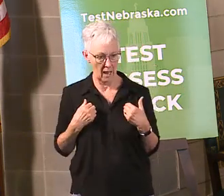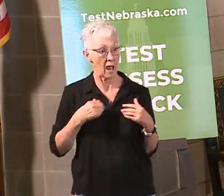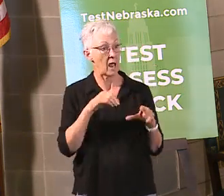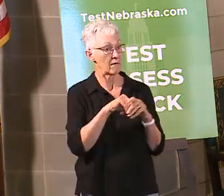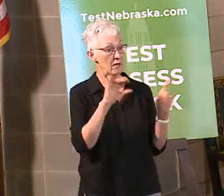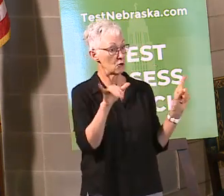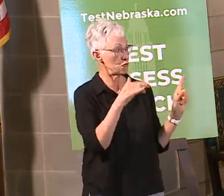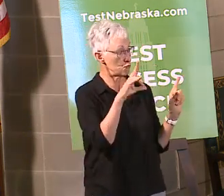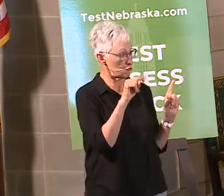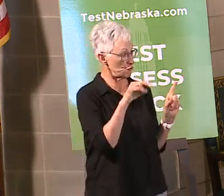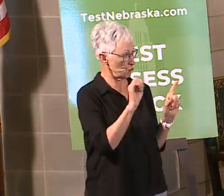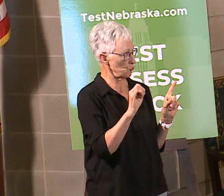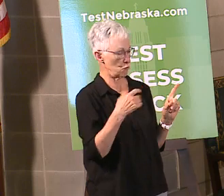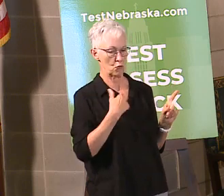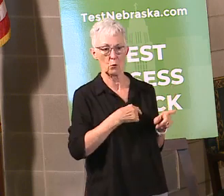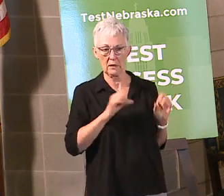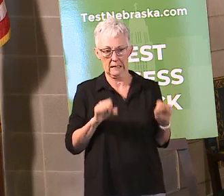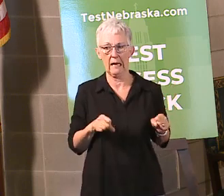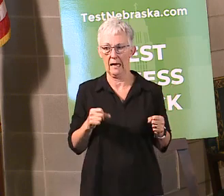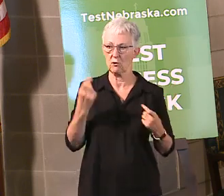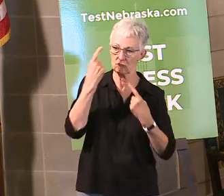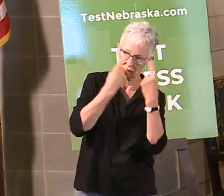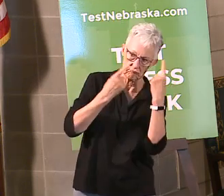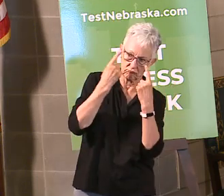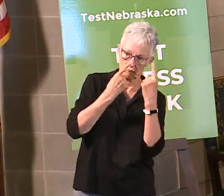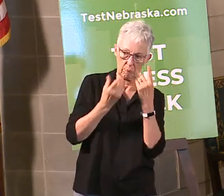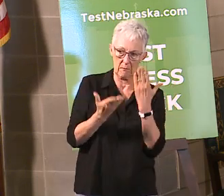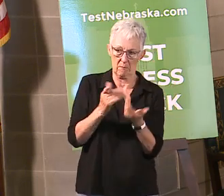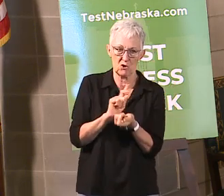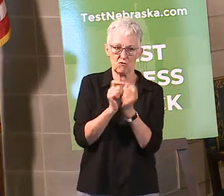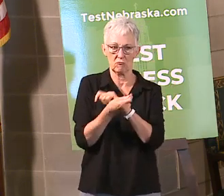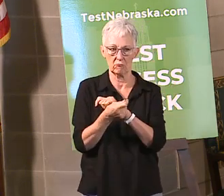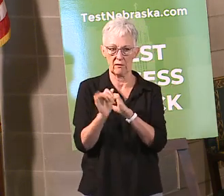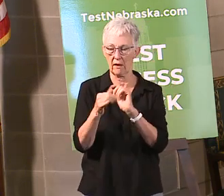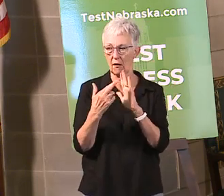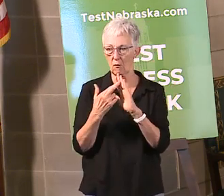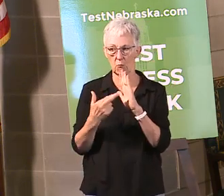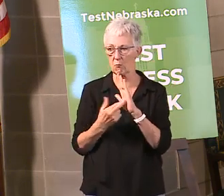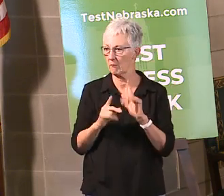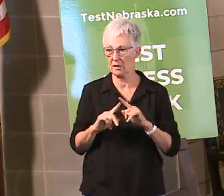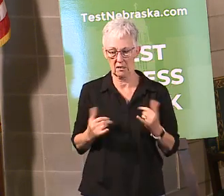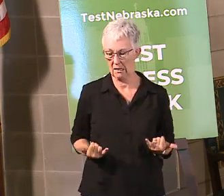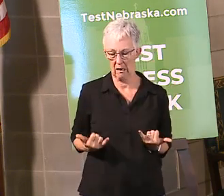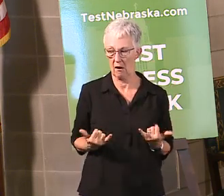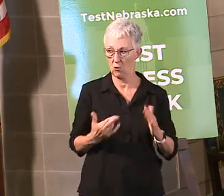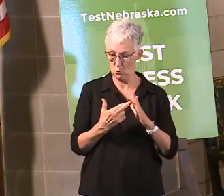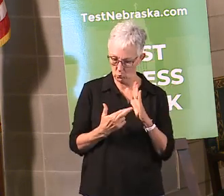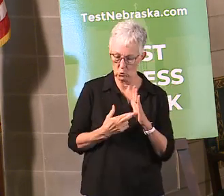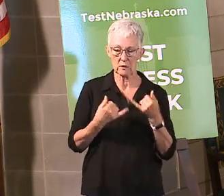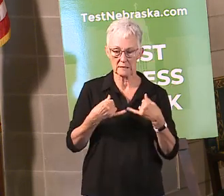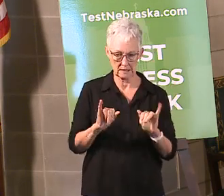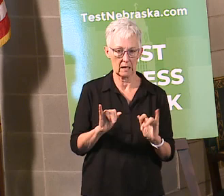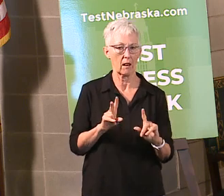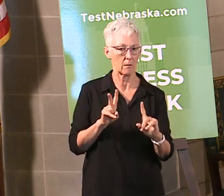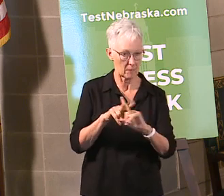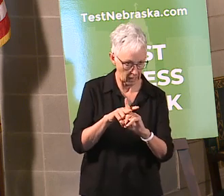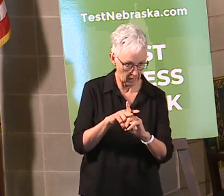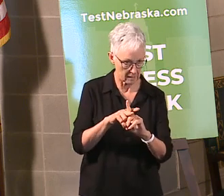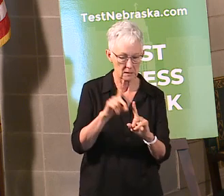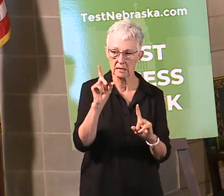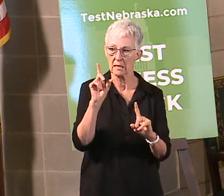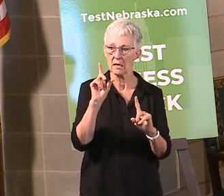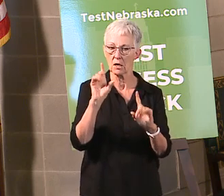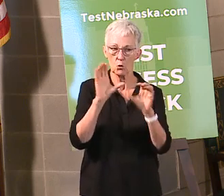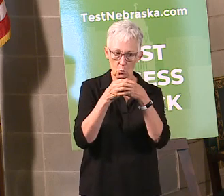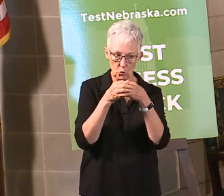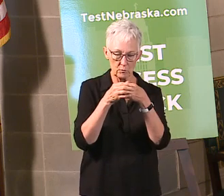we can consider that. But for the month of May, again, I want everybody to focus on 10-person rule. Please respect the 10-person rule. That is part of how we've been able to slow the spread